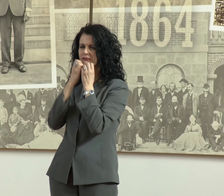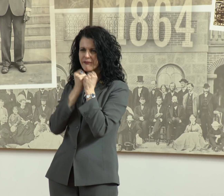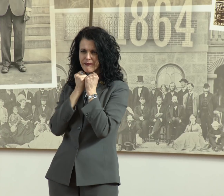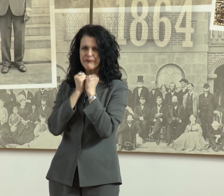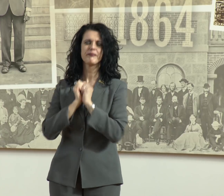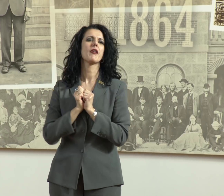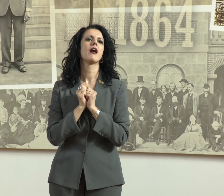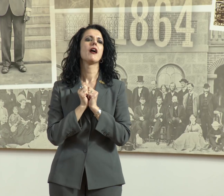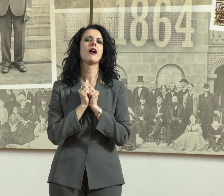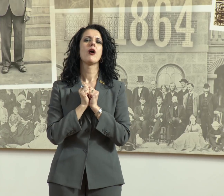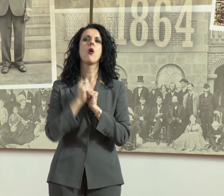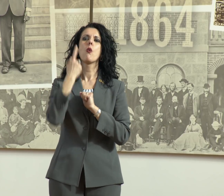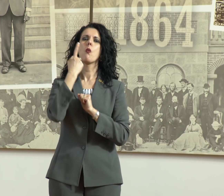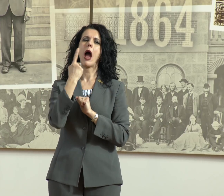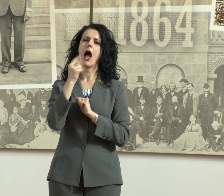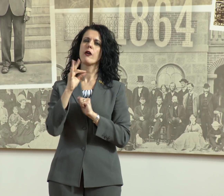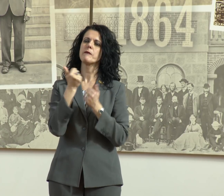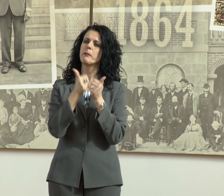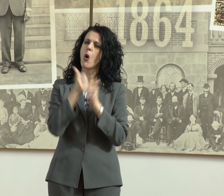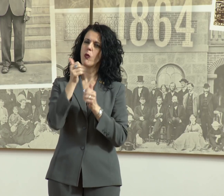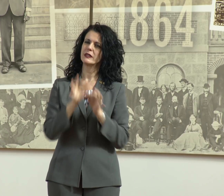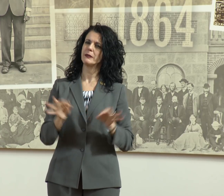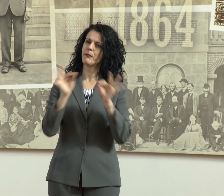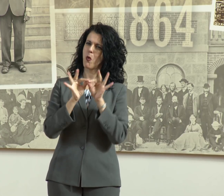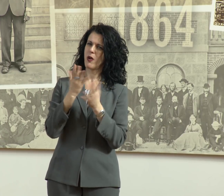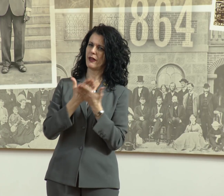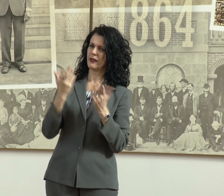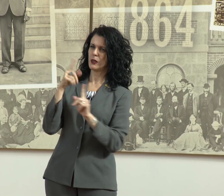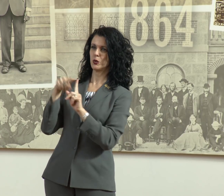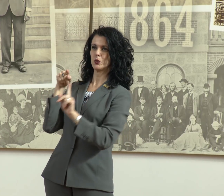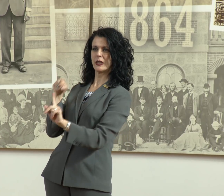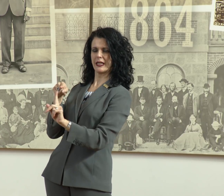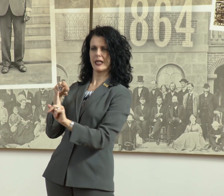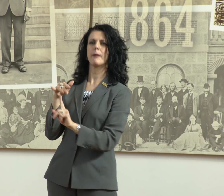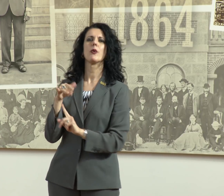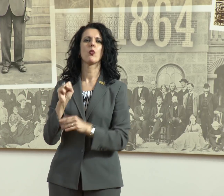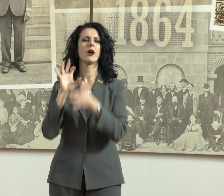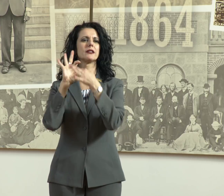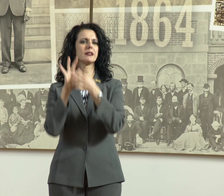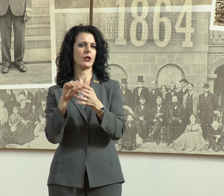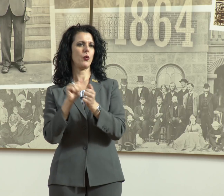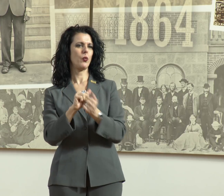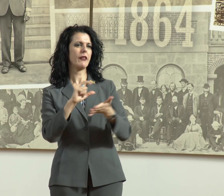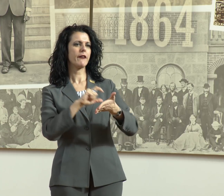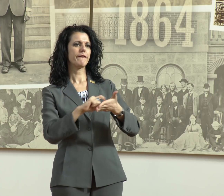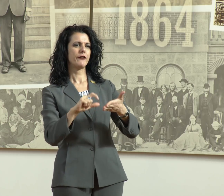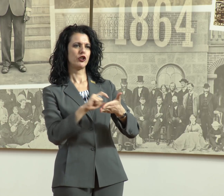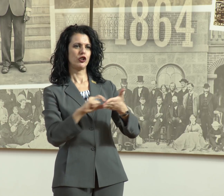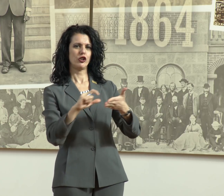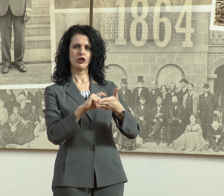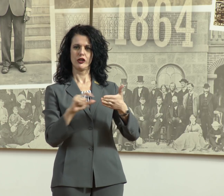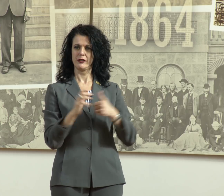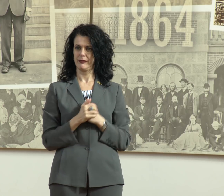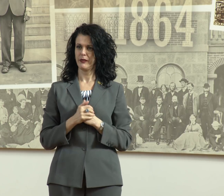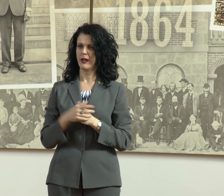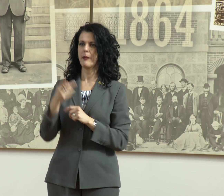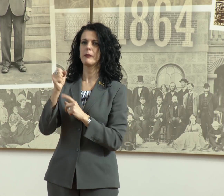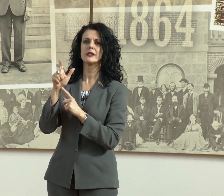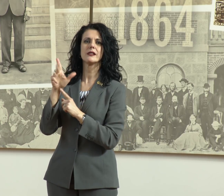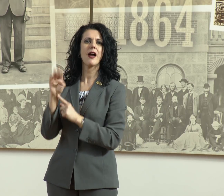roots. He always cherished his beginnings here at Gallaudet. One of the most important things to him was